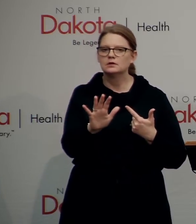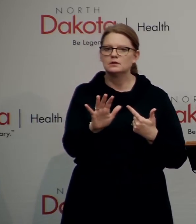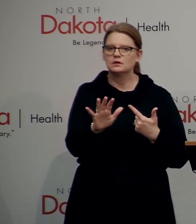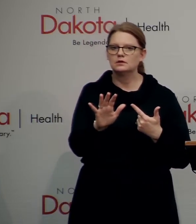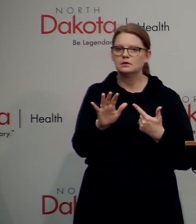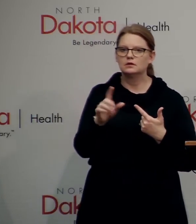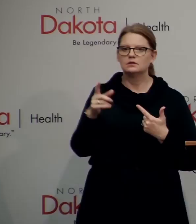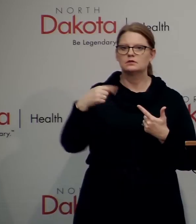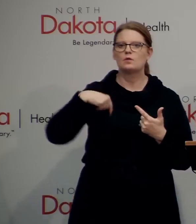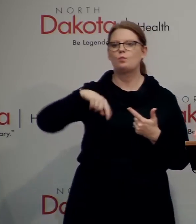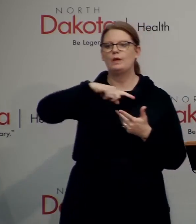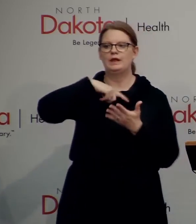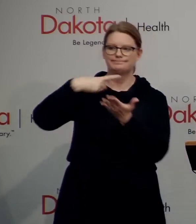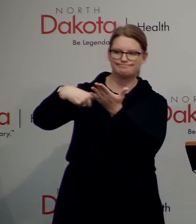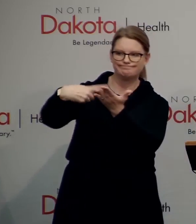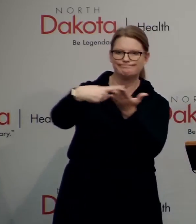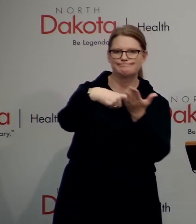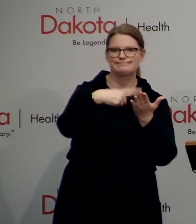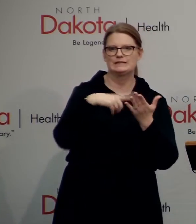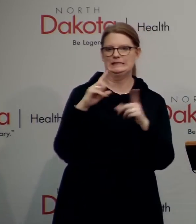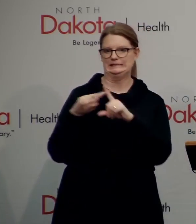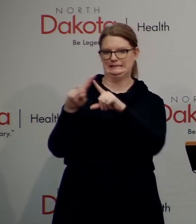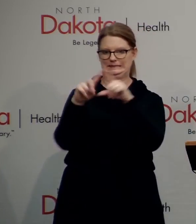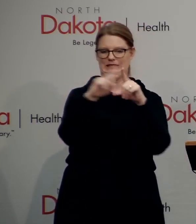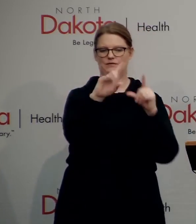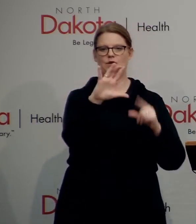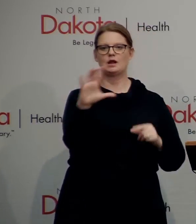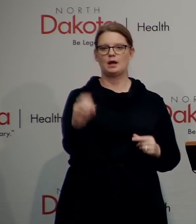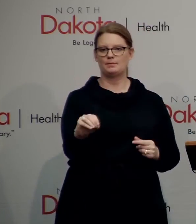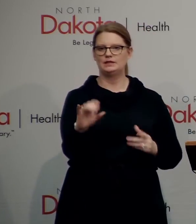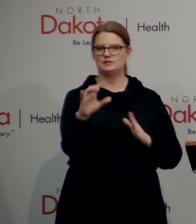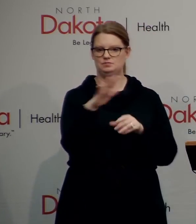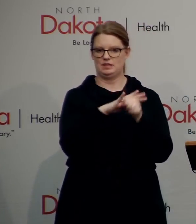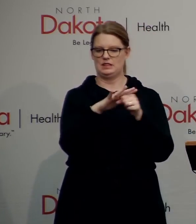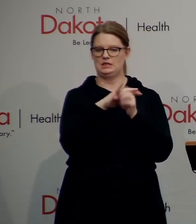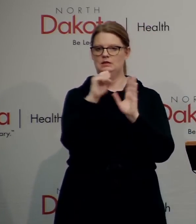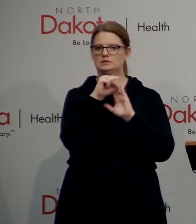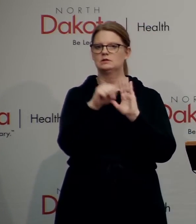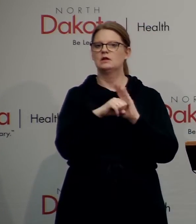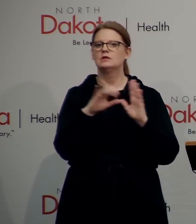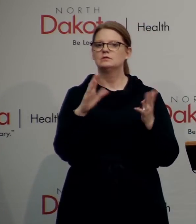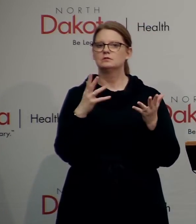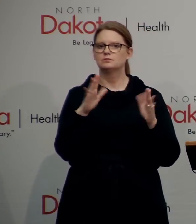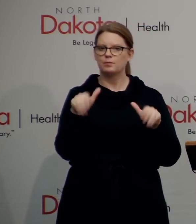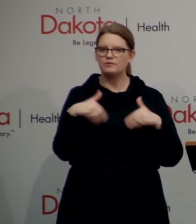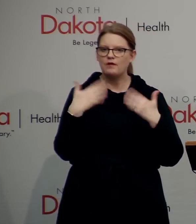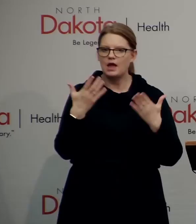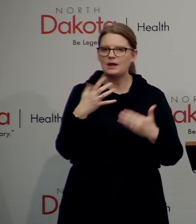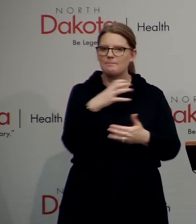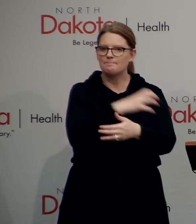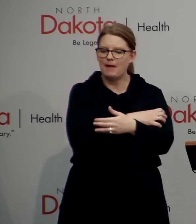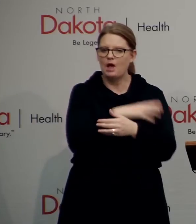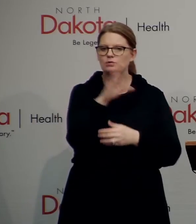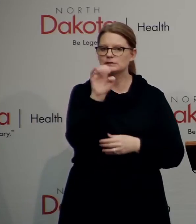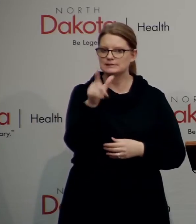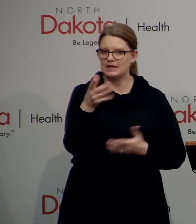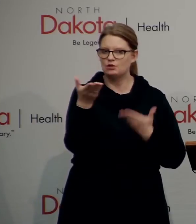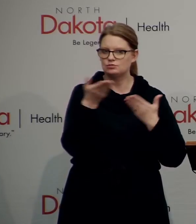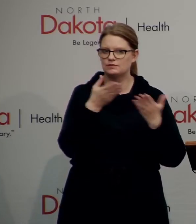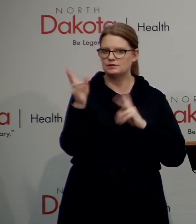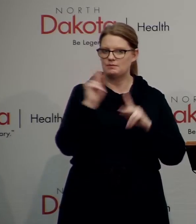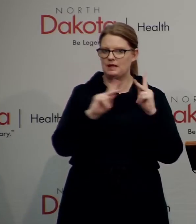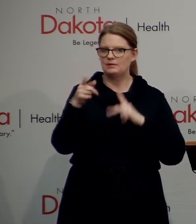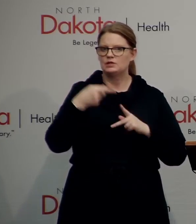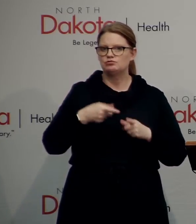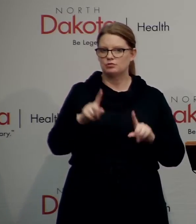major telecom companies and all the utilities in the state would make sure that we're providing power and cell service to people